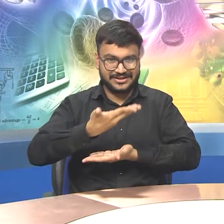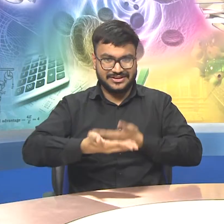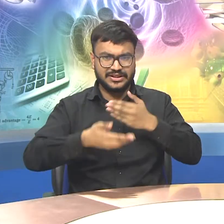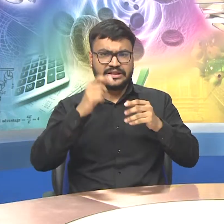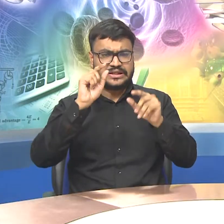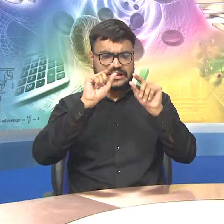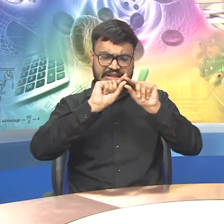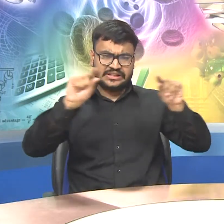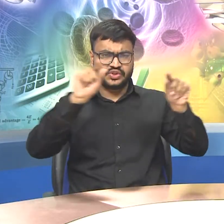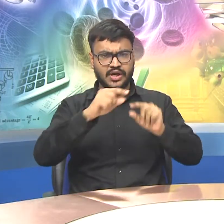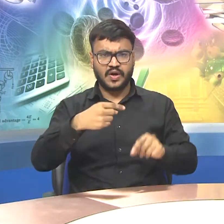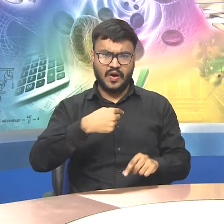If I teach you,